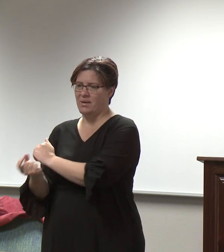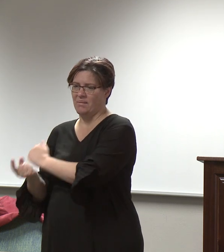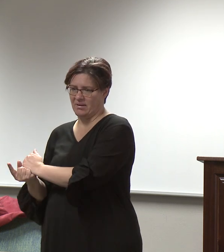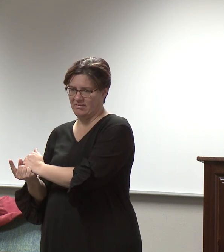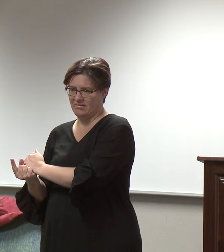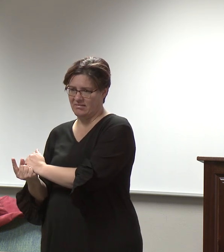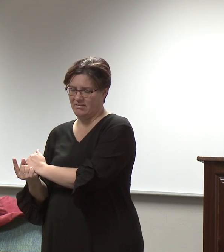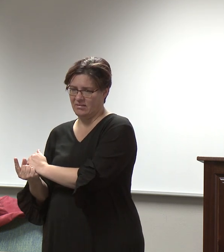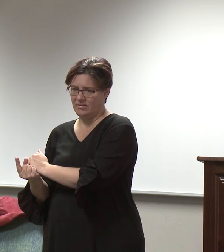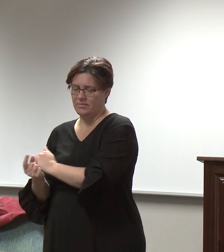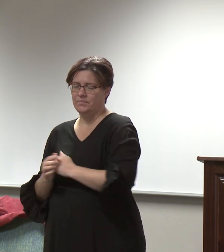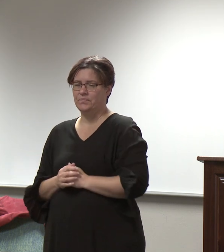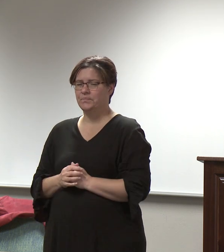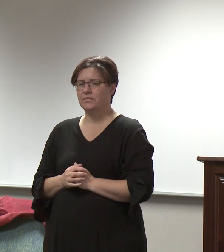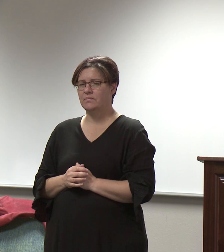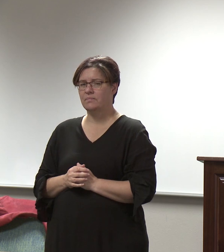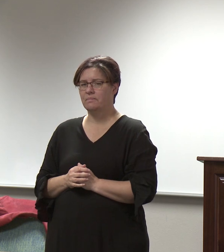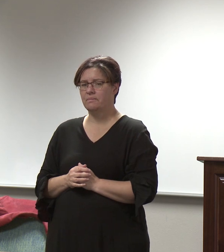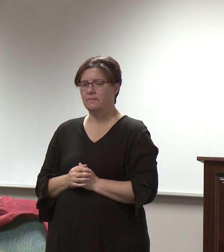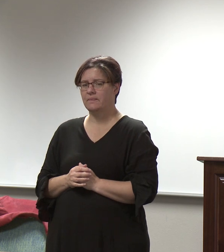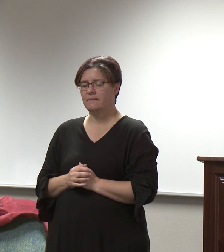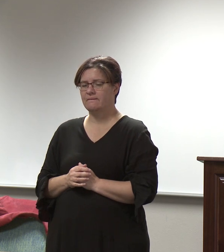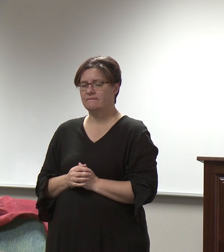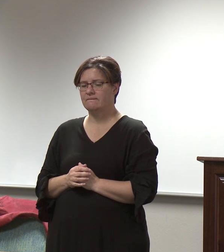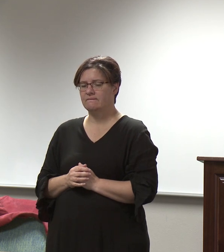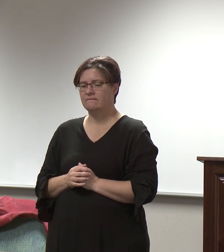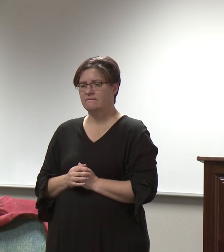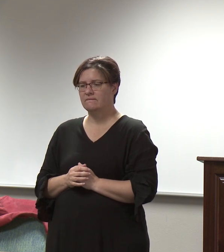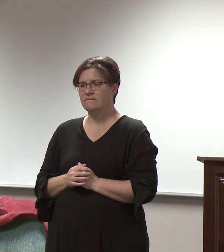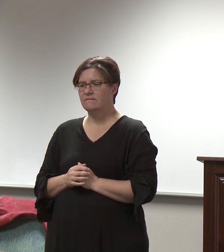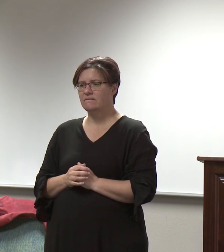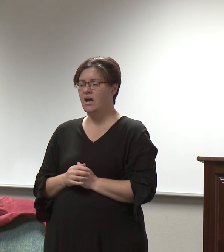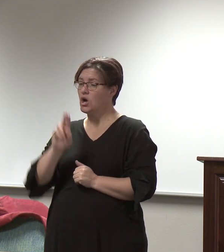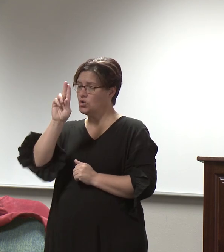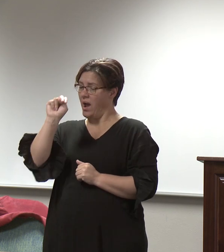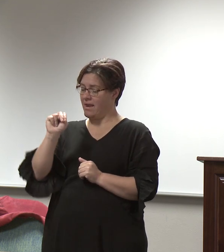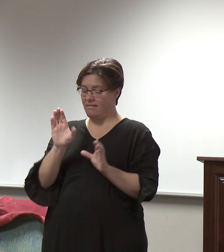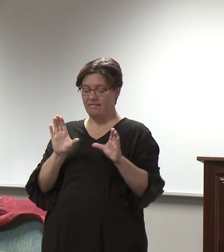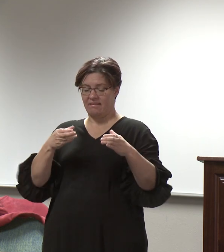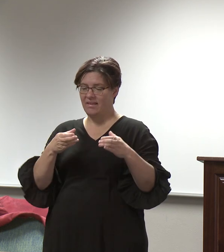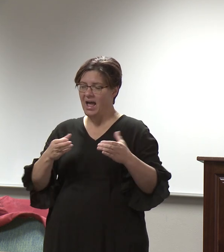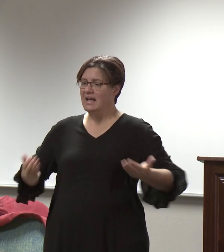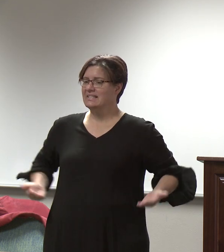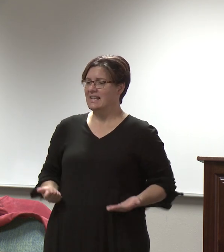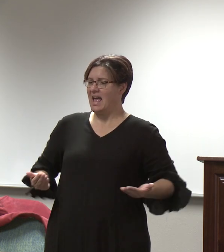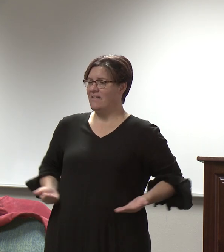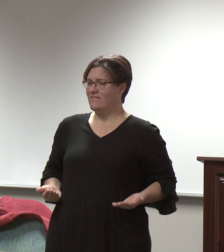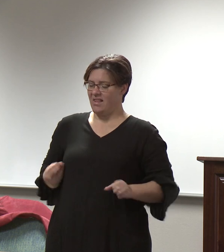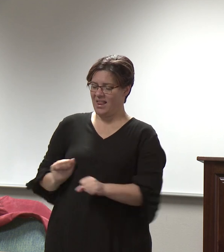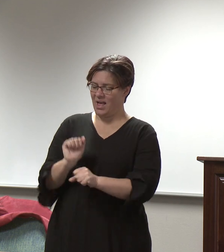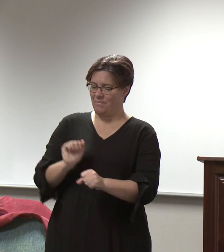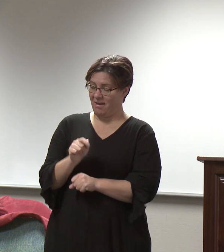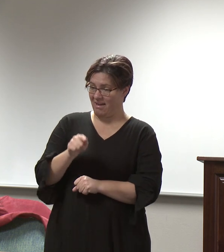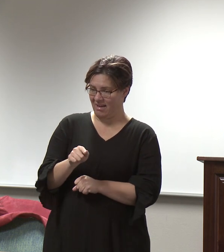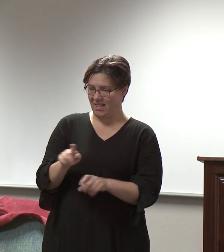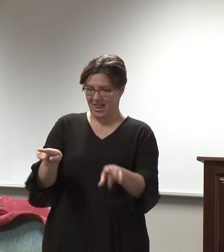why we have a study group at the United Nations on slave-like labor.